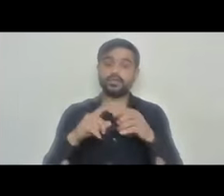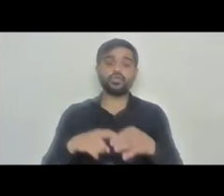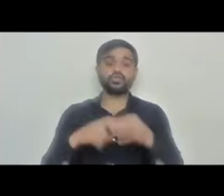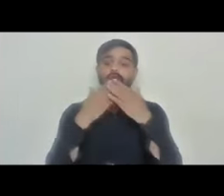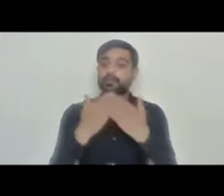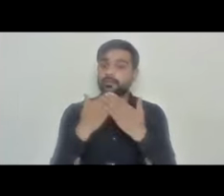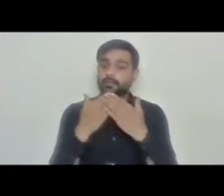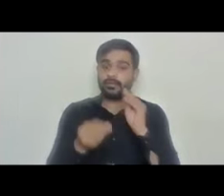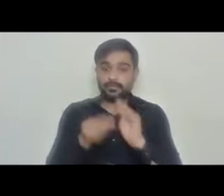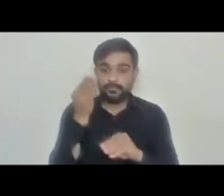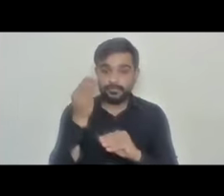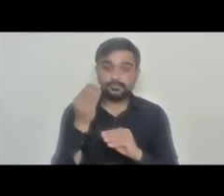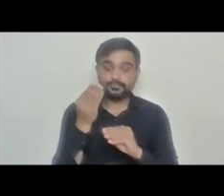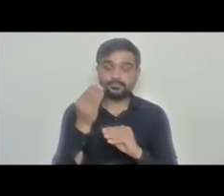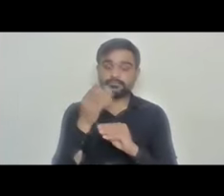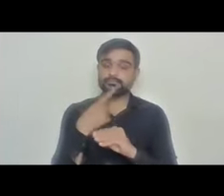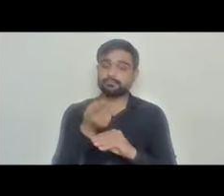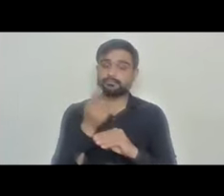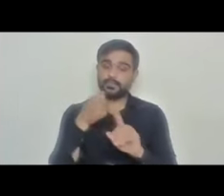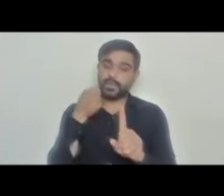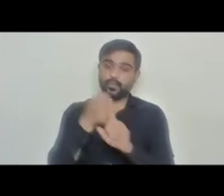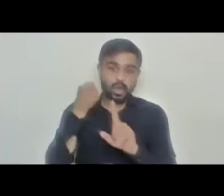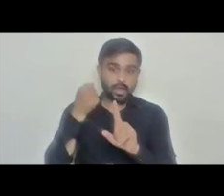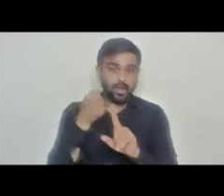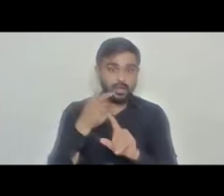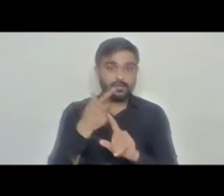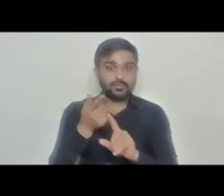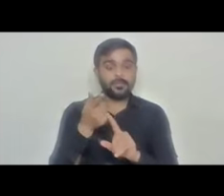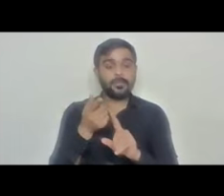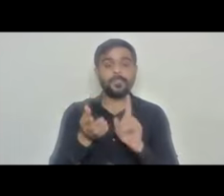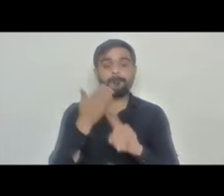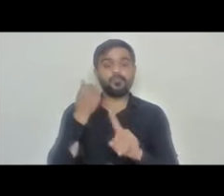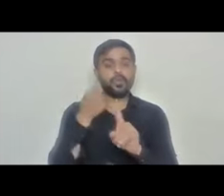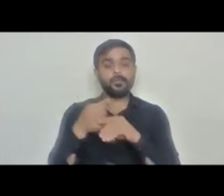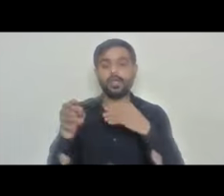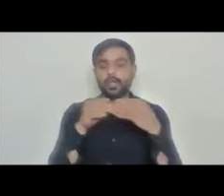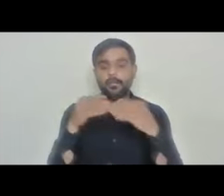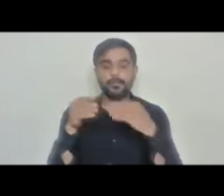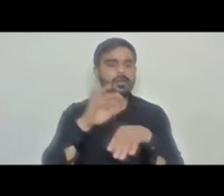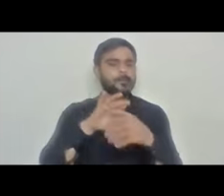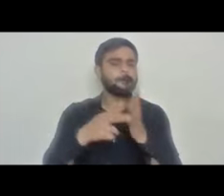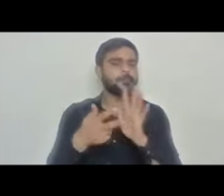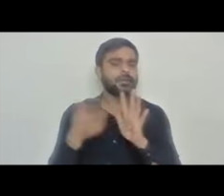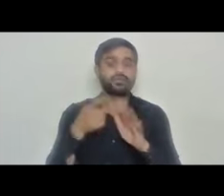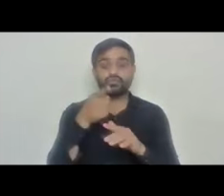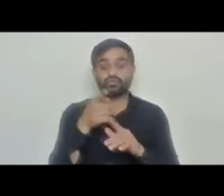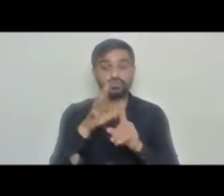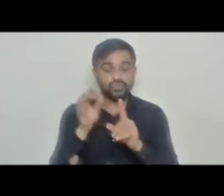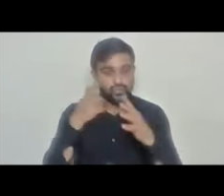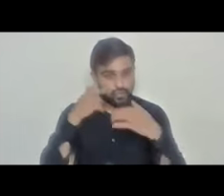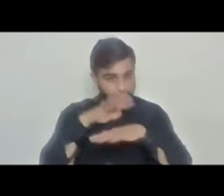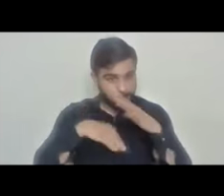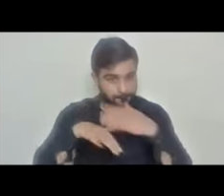are more, I would say, reflexive and more flexible in the sense that you do plan,